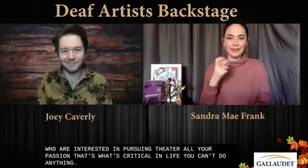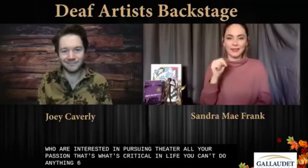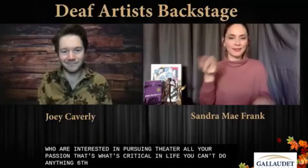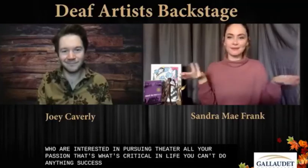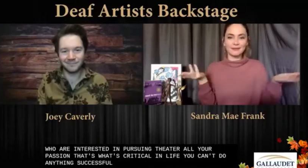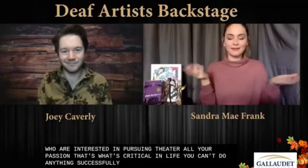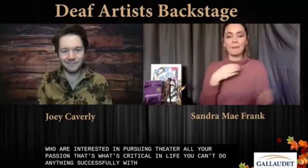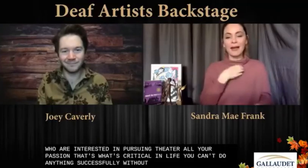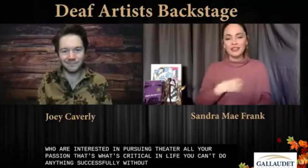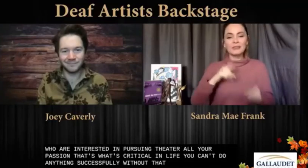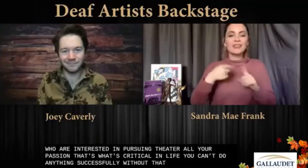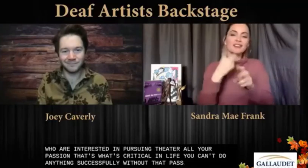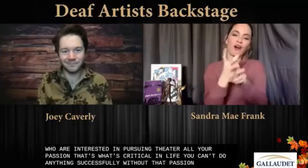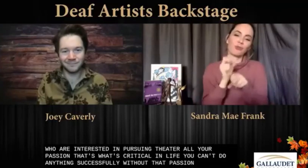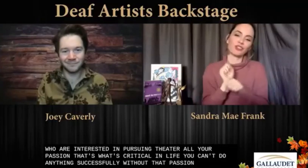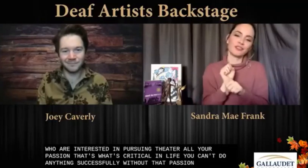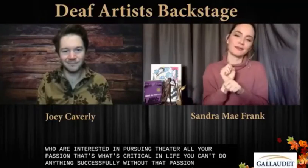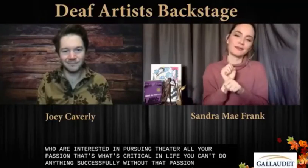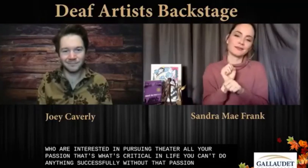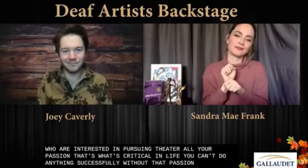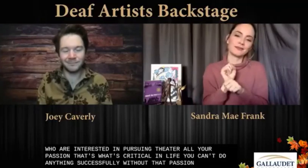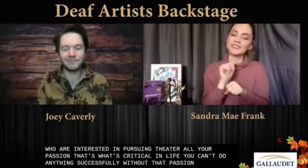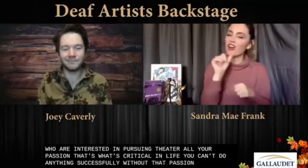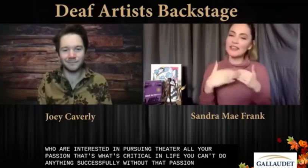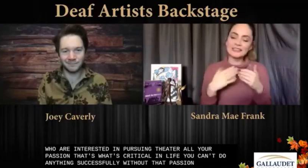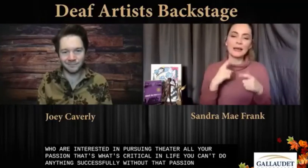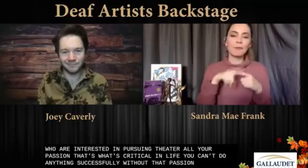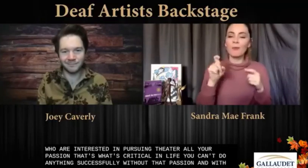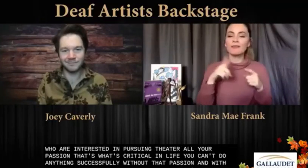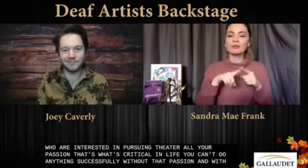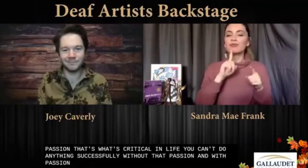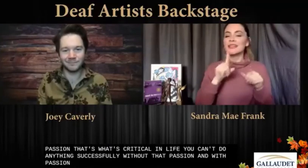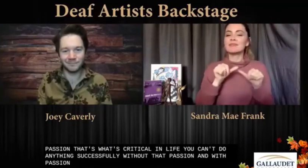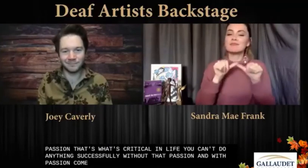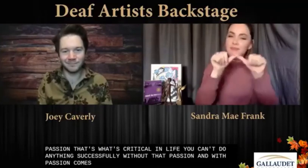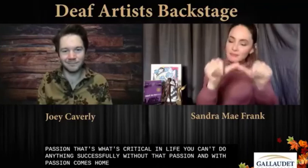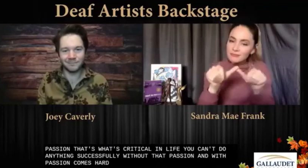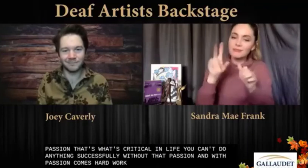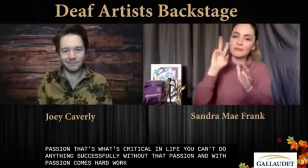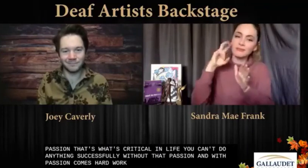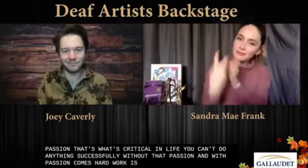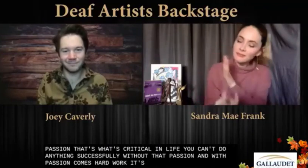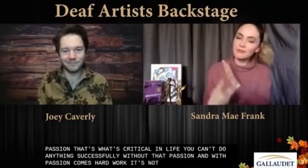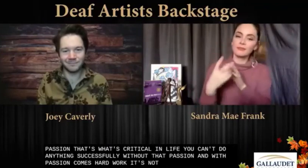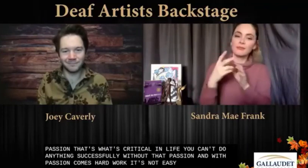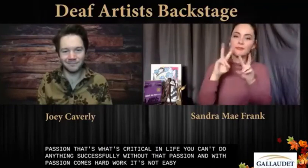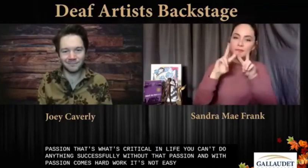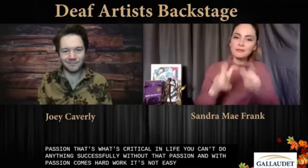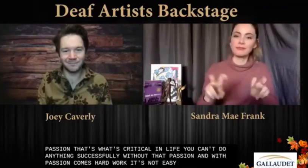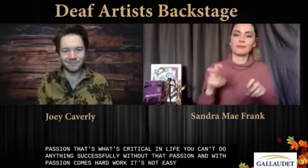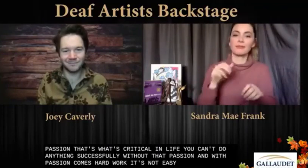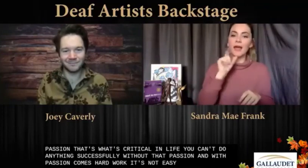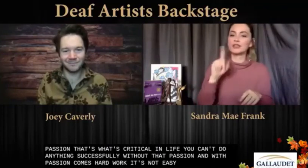successfully without that passion and with passion comes hard work it's not easy